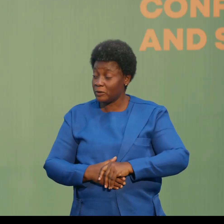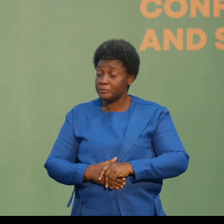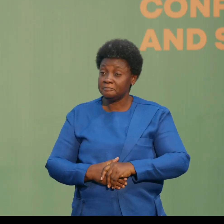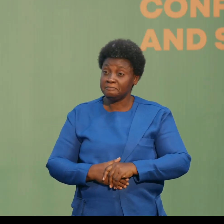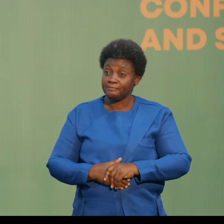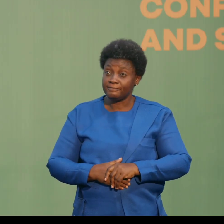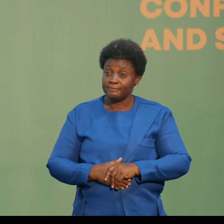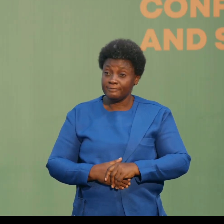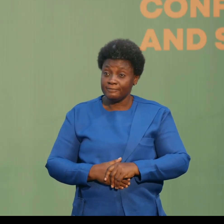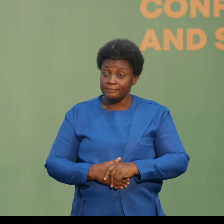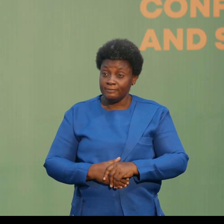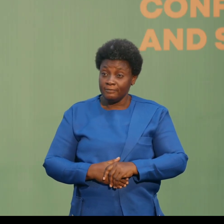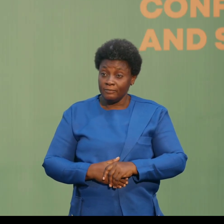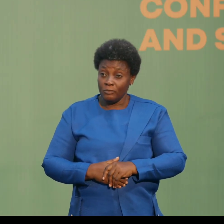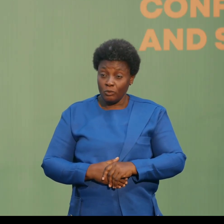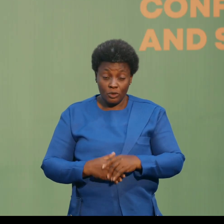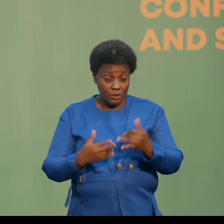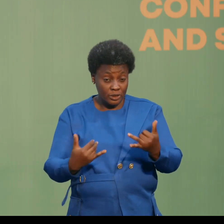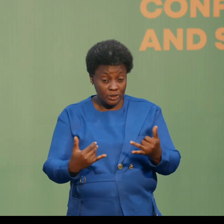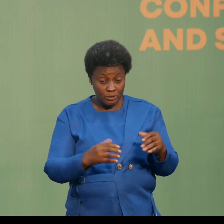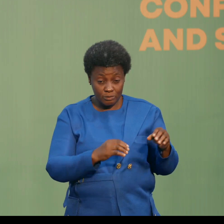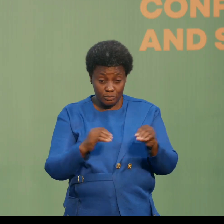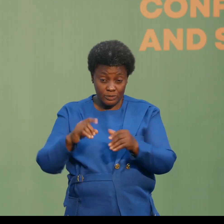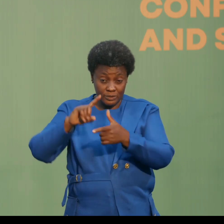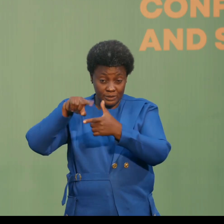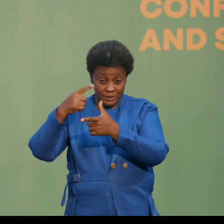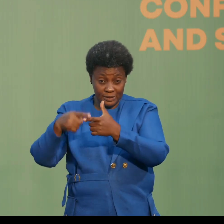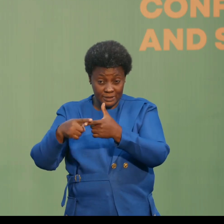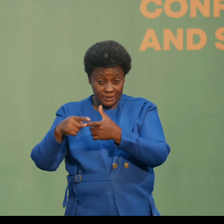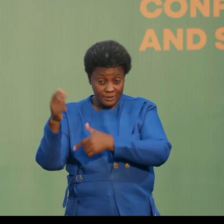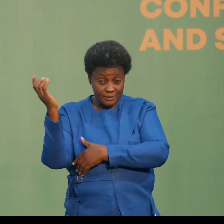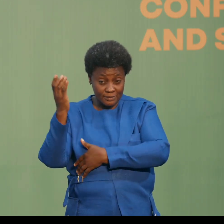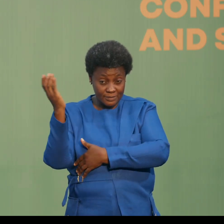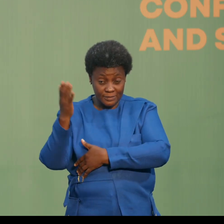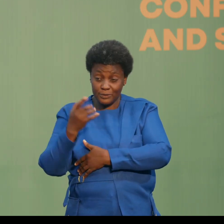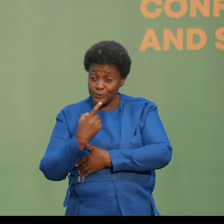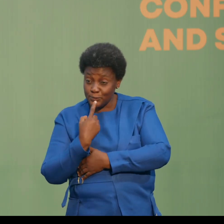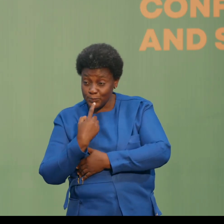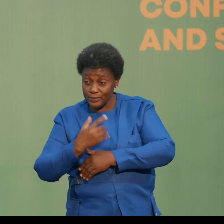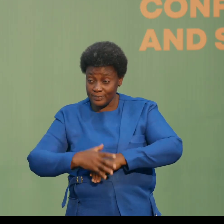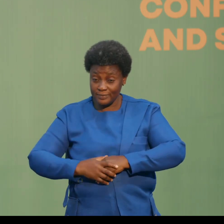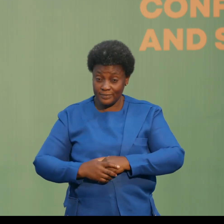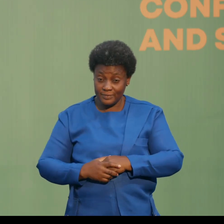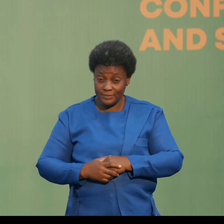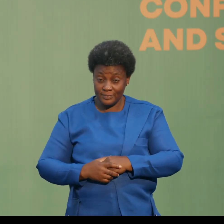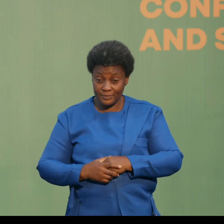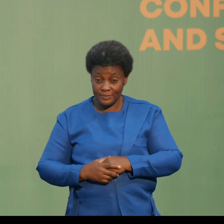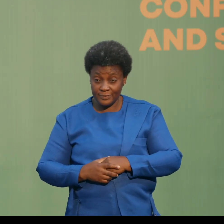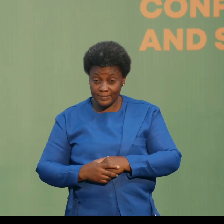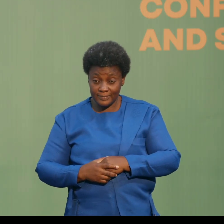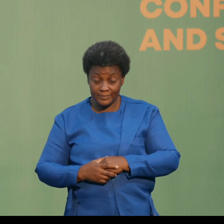So now we will move to the next speaker, Dr.